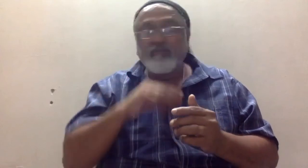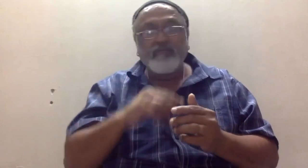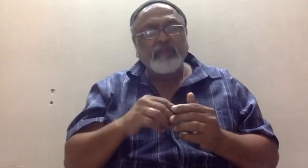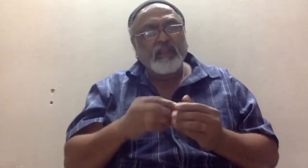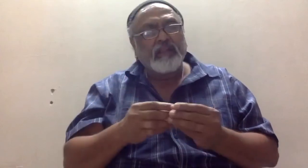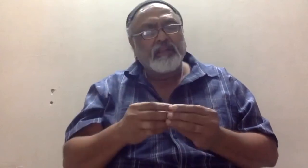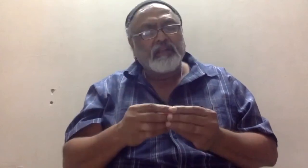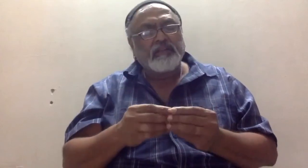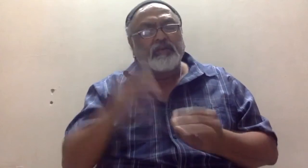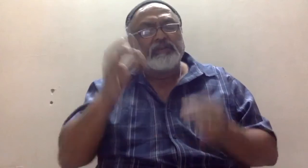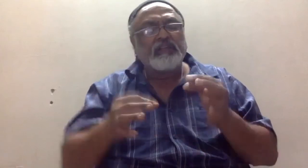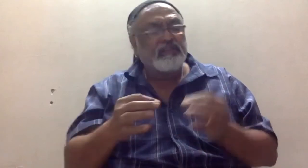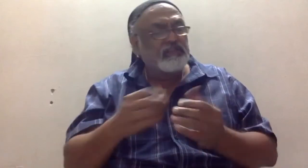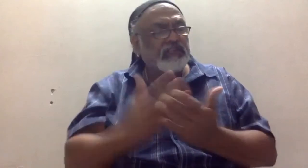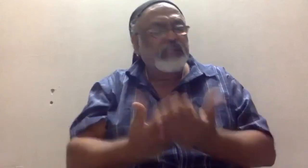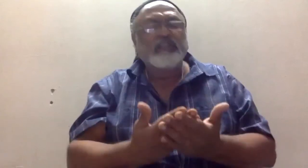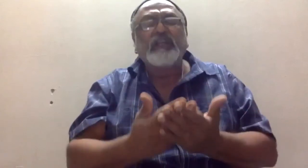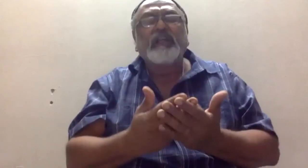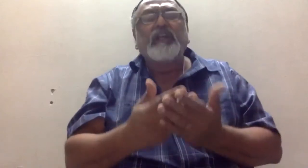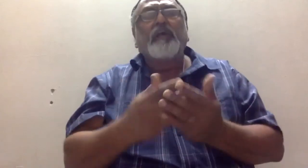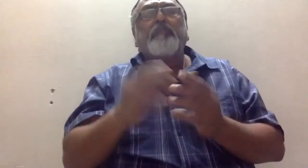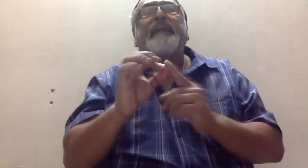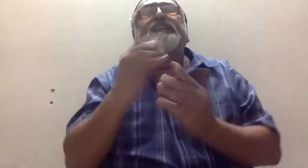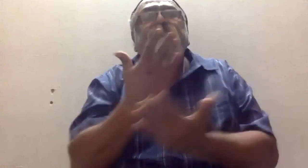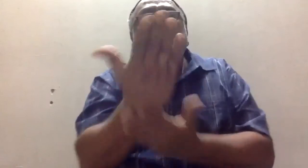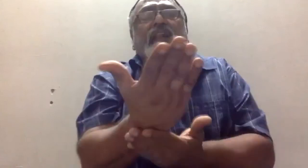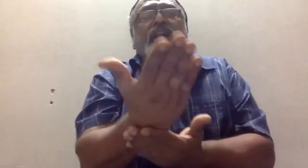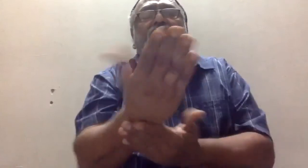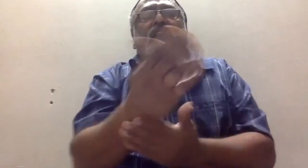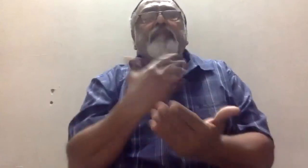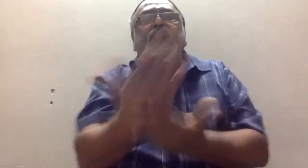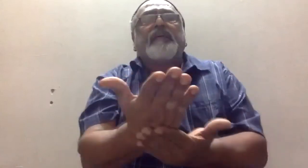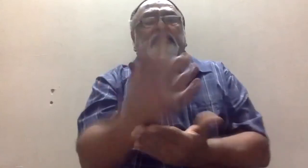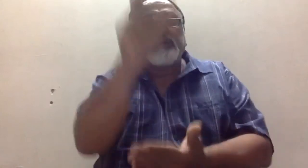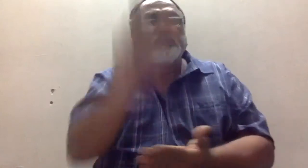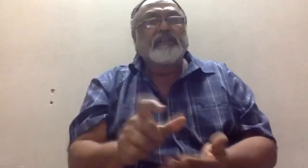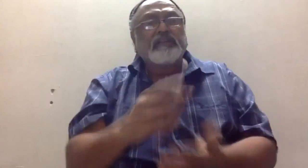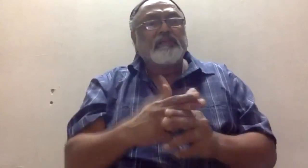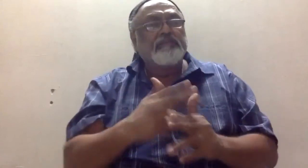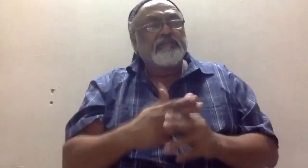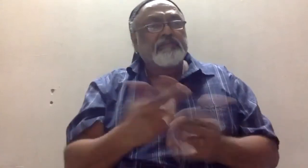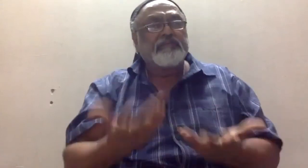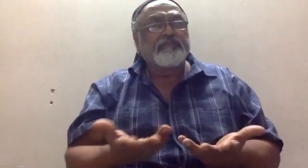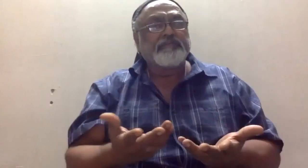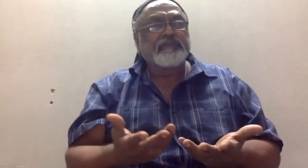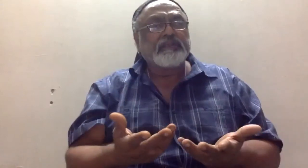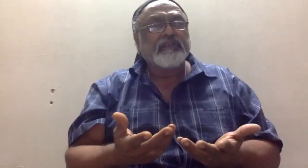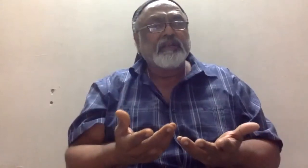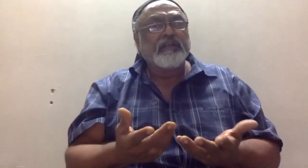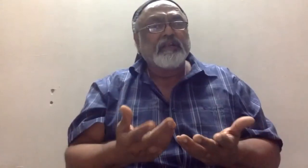the subhash.com, and also on disabilityrightsindia.com. Very soon I'm going to put the publishing it there. But then you can find many orders